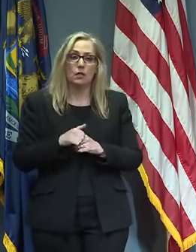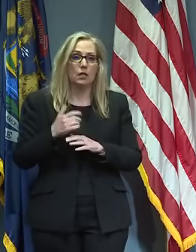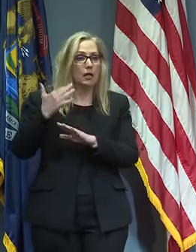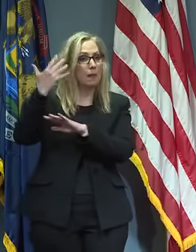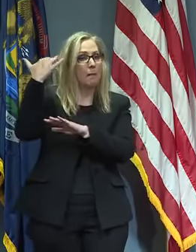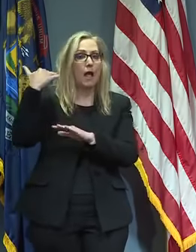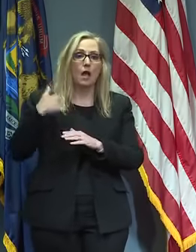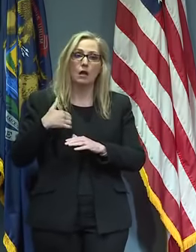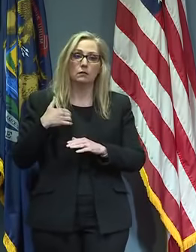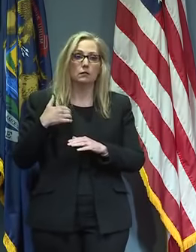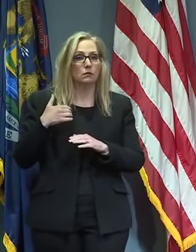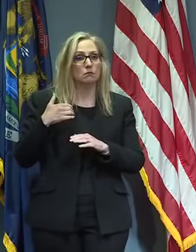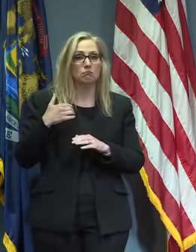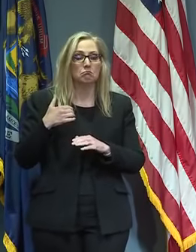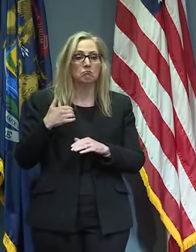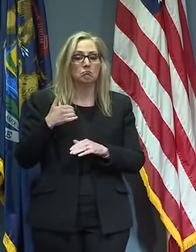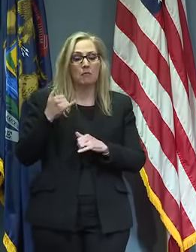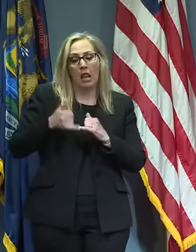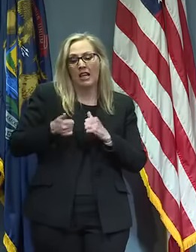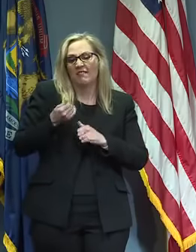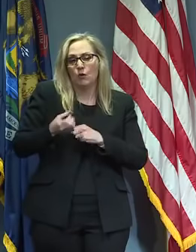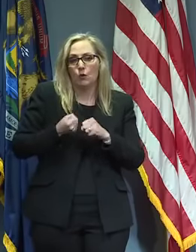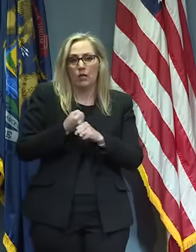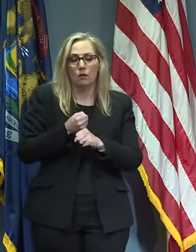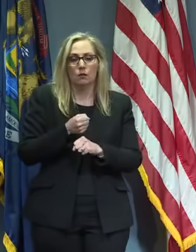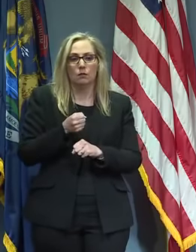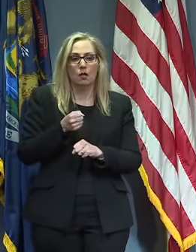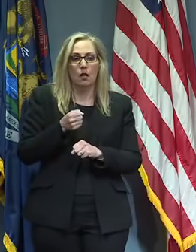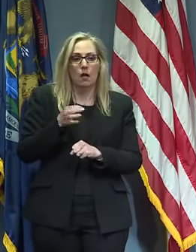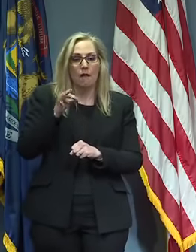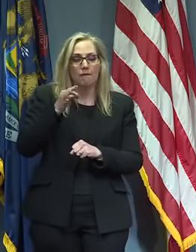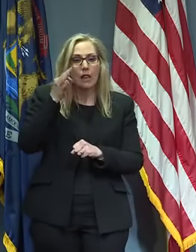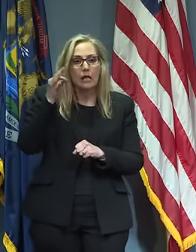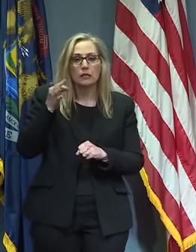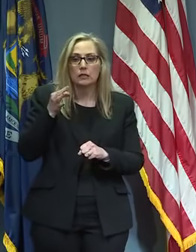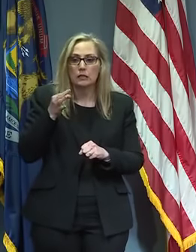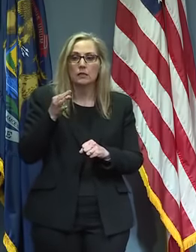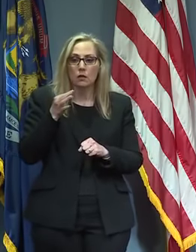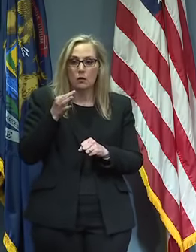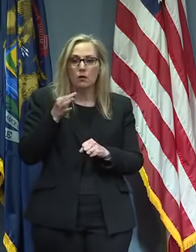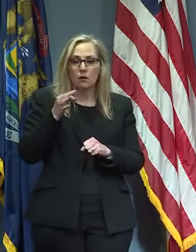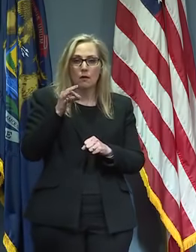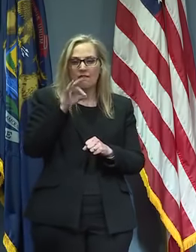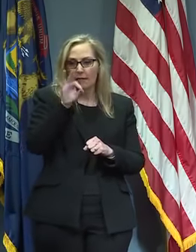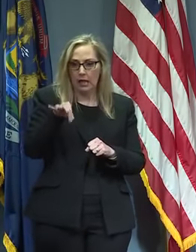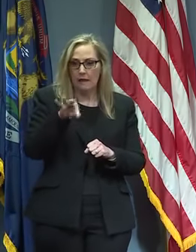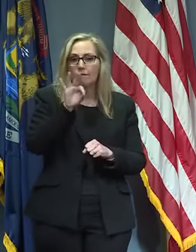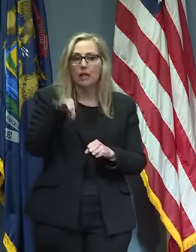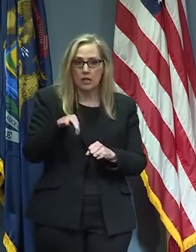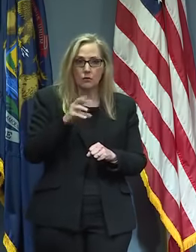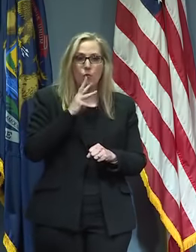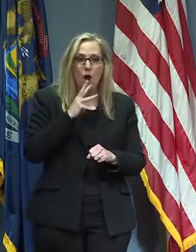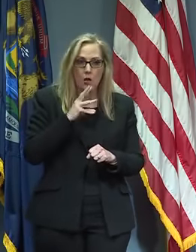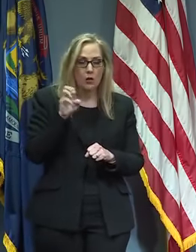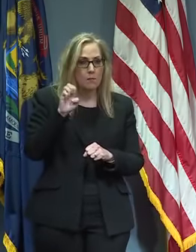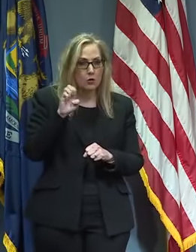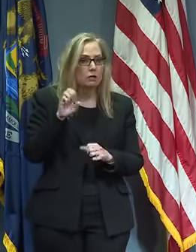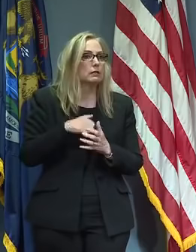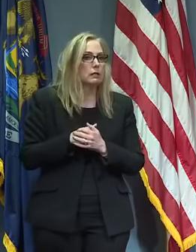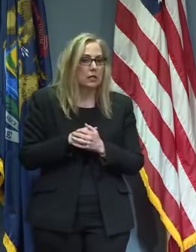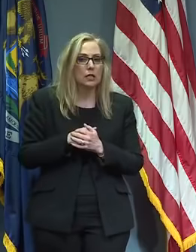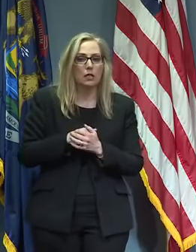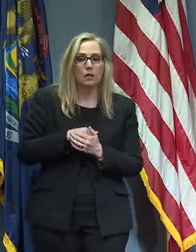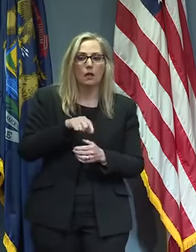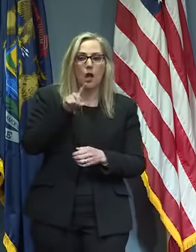past. Just in the last few years, the Flint water emergency was extended twice, over 122